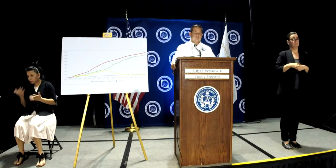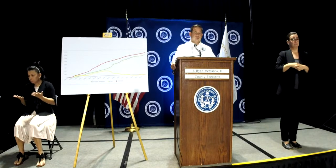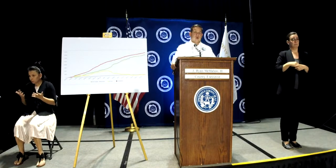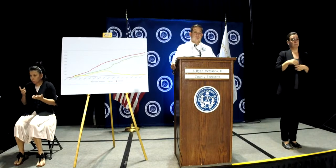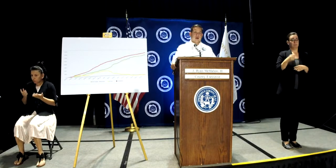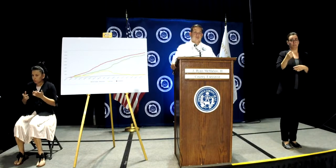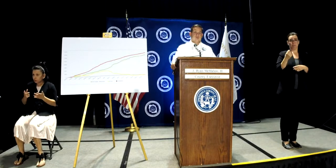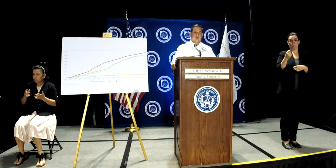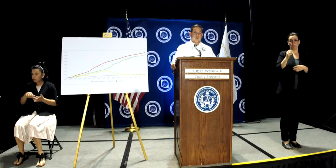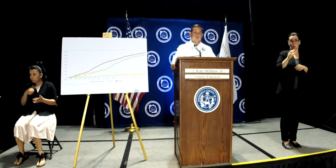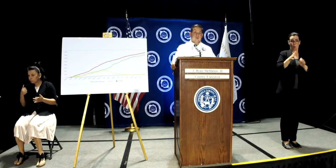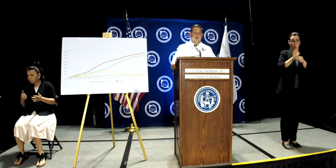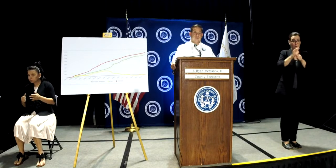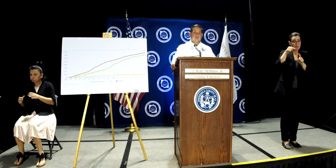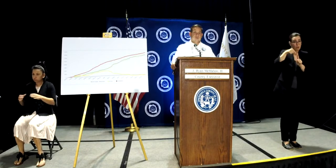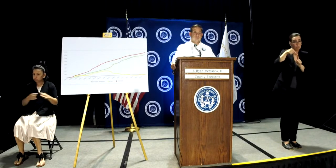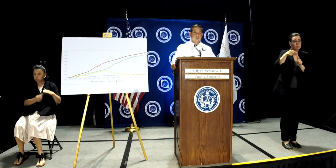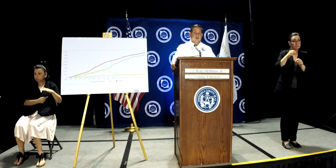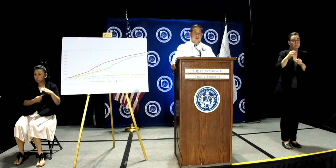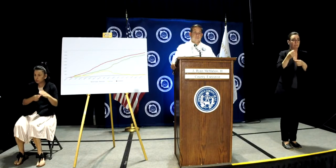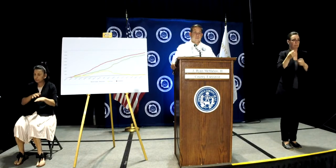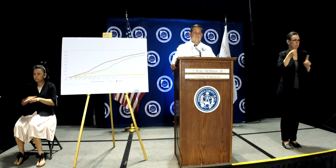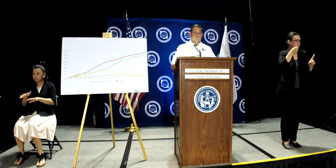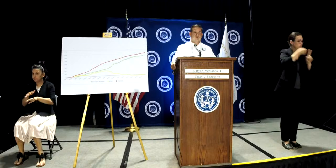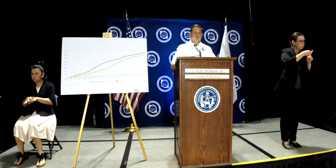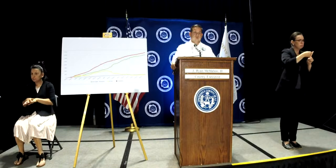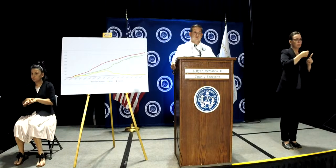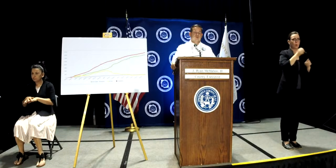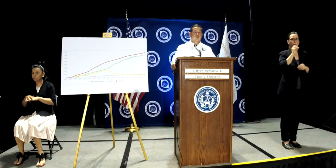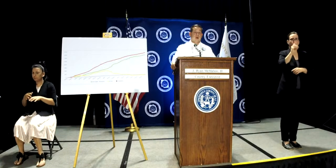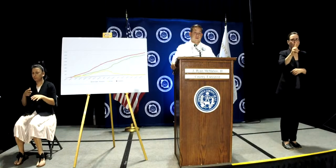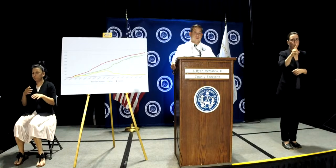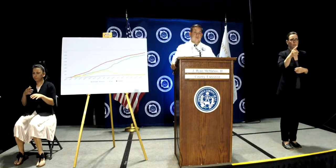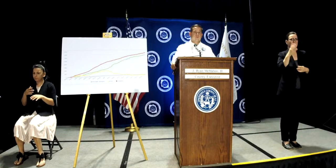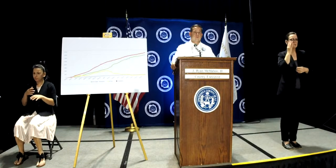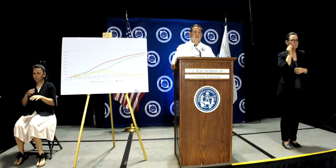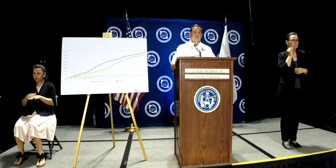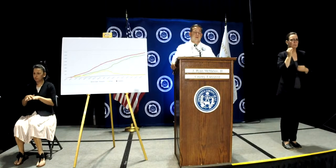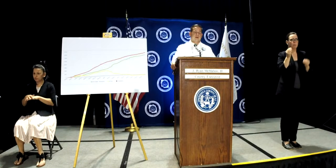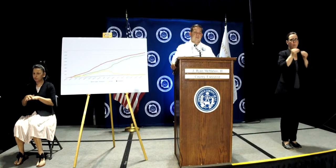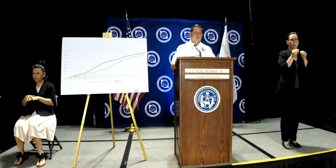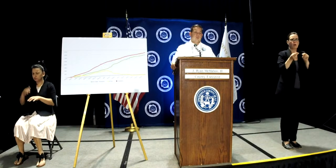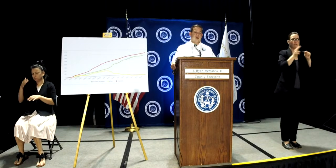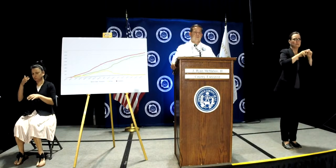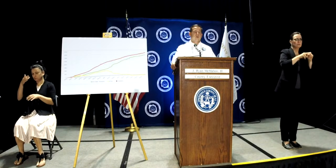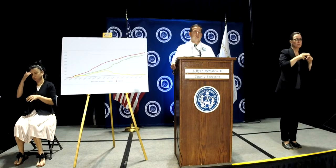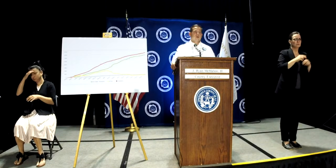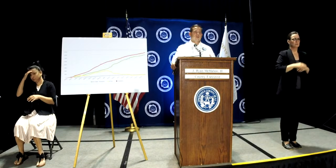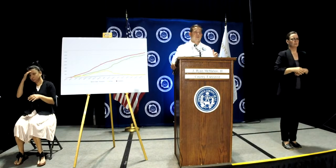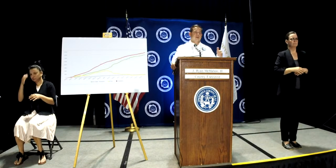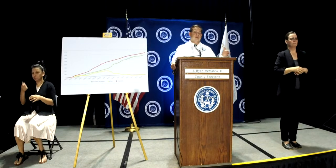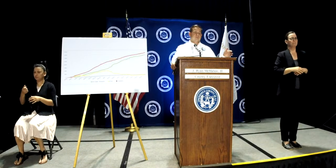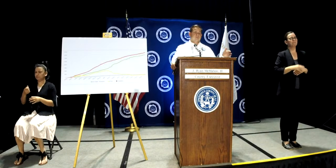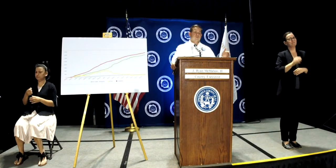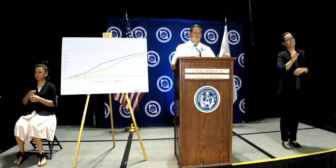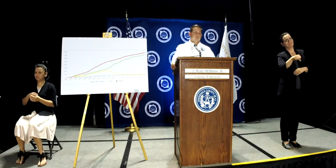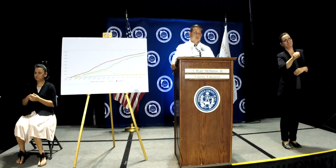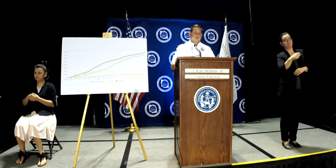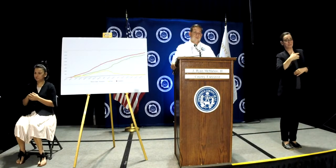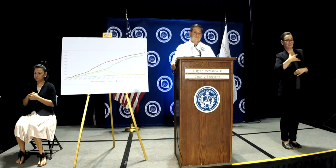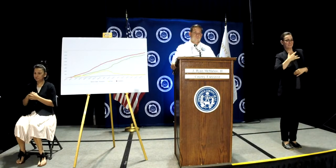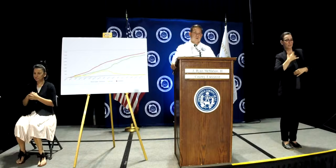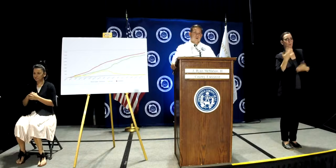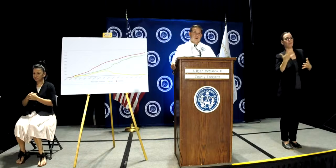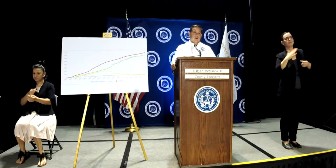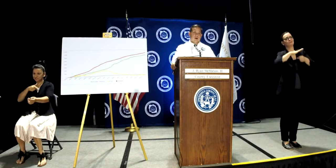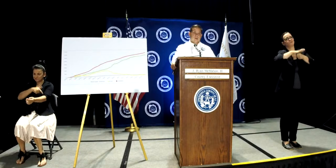a strong rational argument that due to the stress that the pandemic brought, limiting